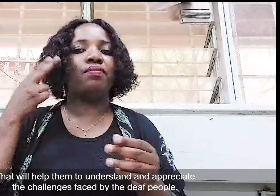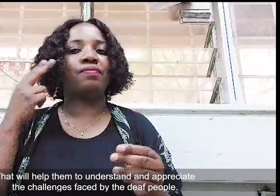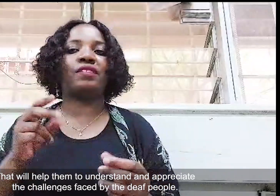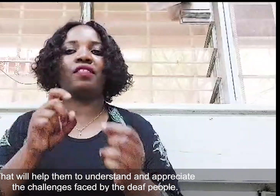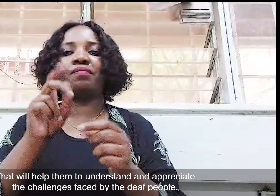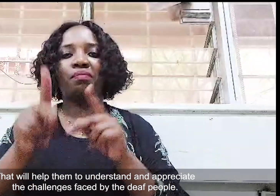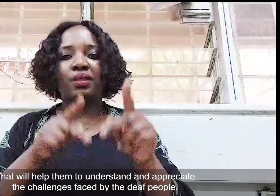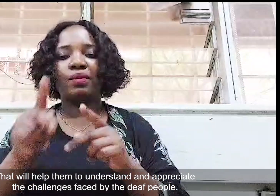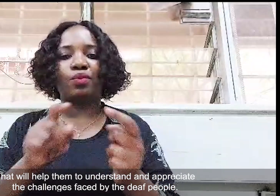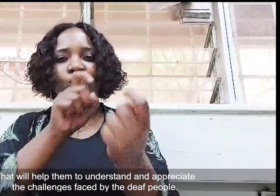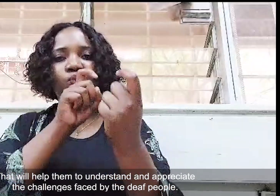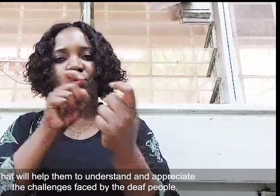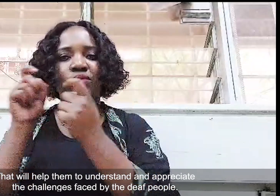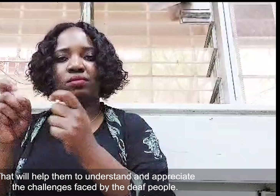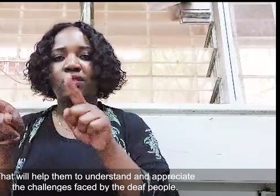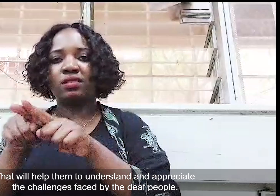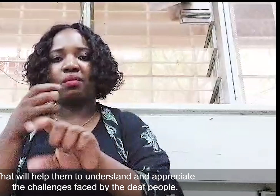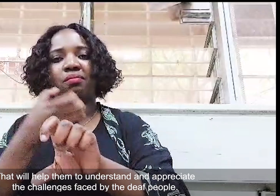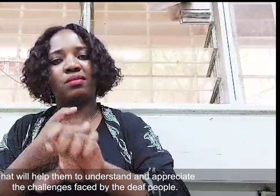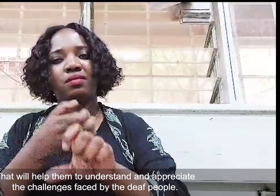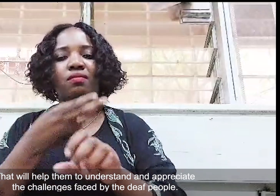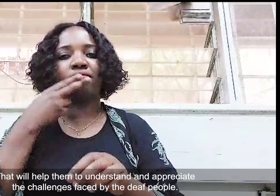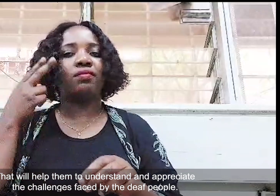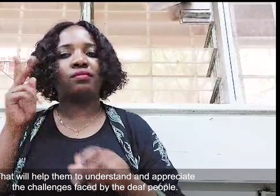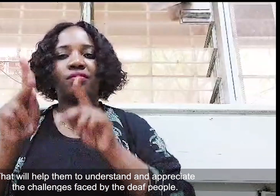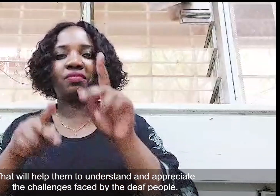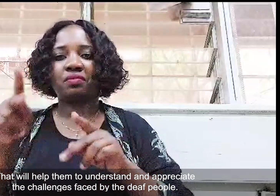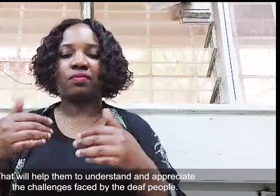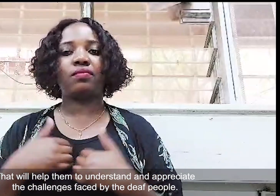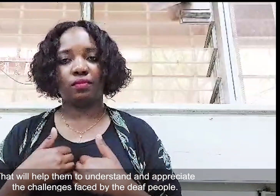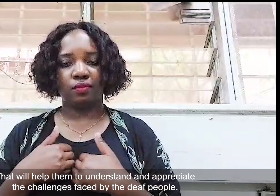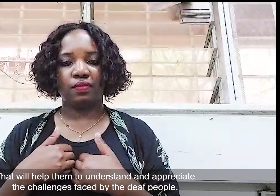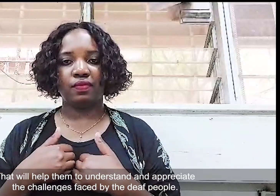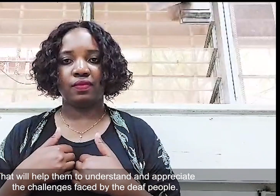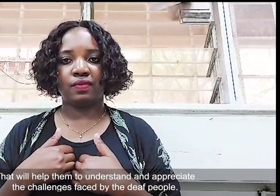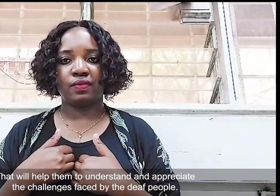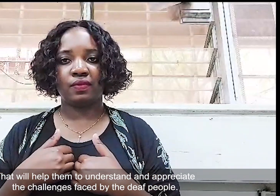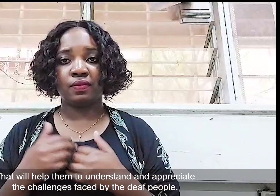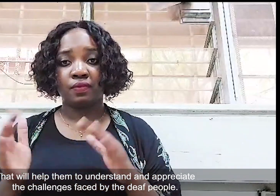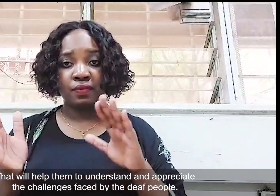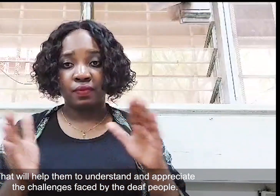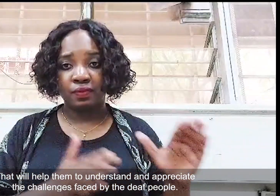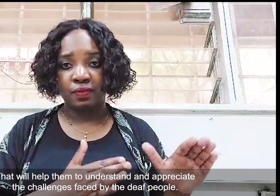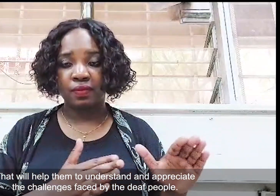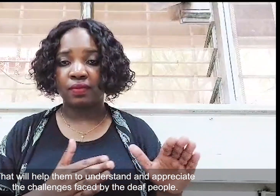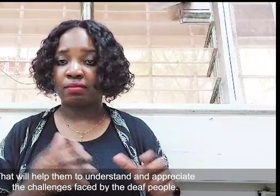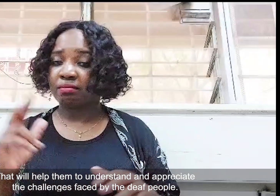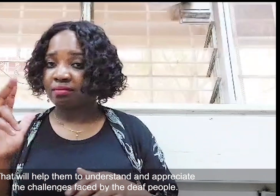That will help them to understand, appreciate the challenges faced by the deaf people.